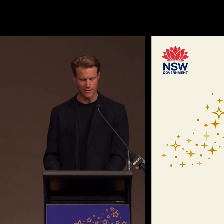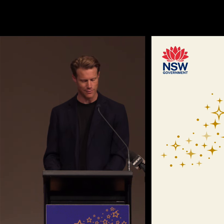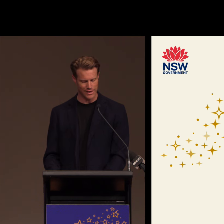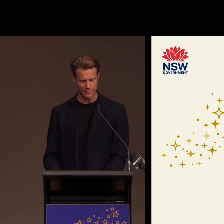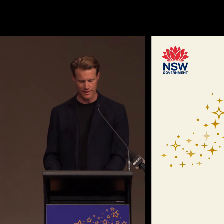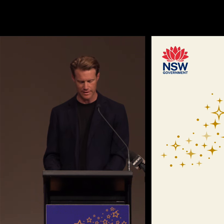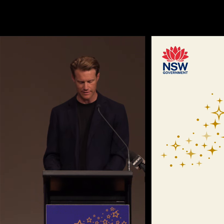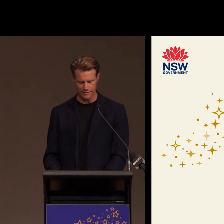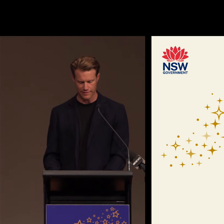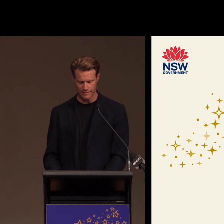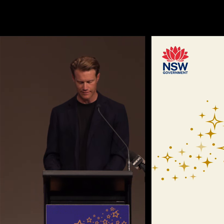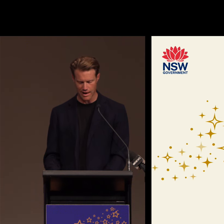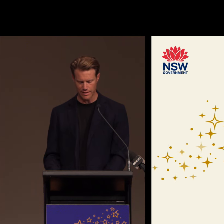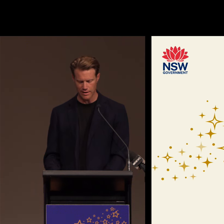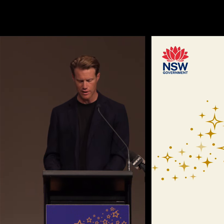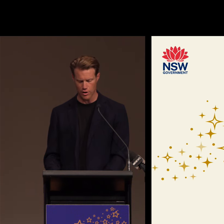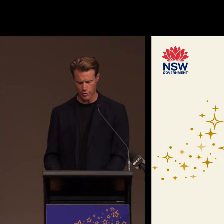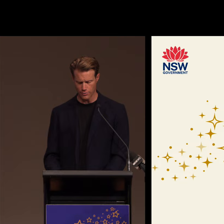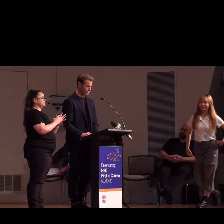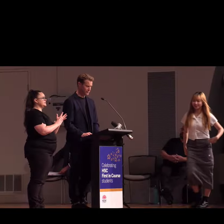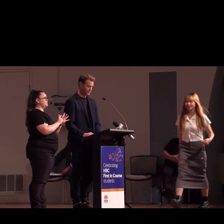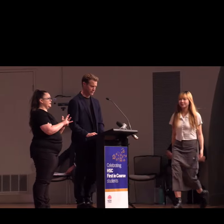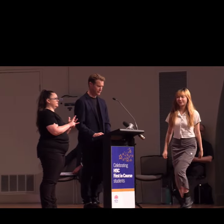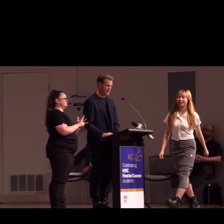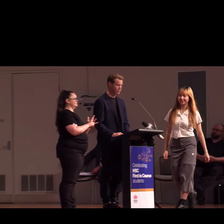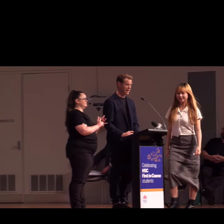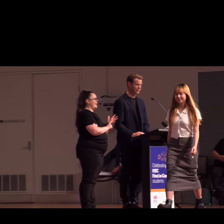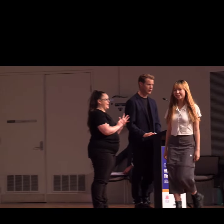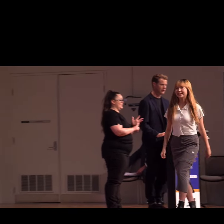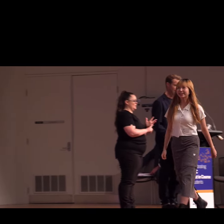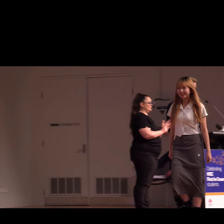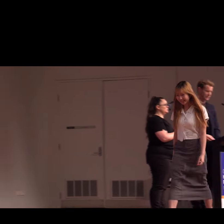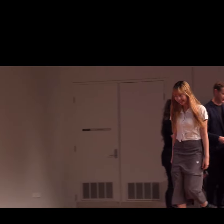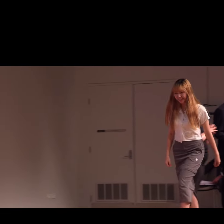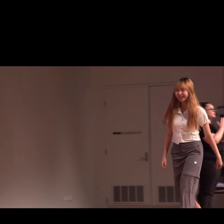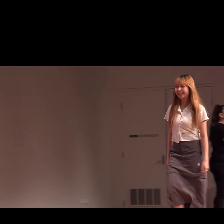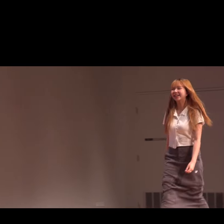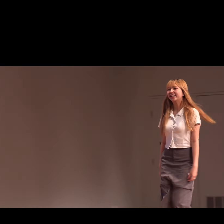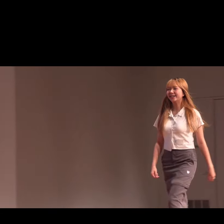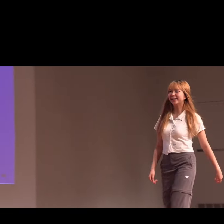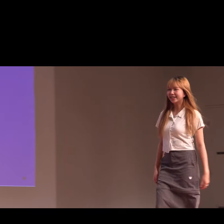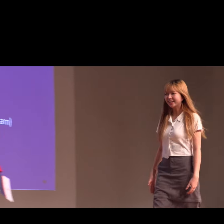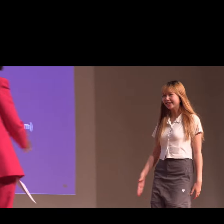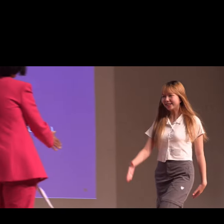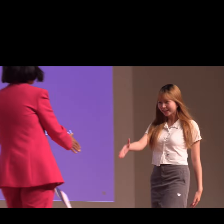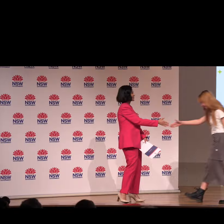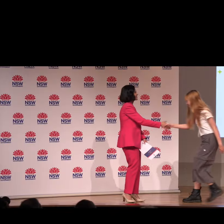And in Korean Beginners, Sami Lo, New South Wales School of Languages.